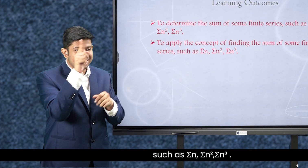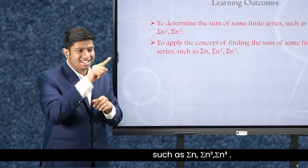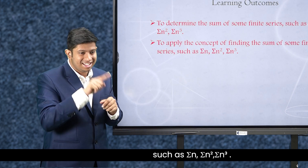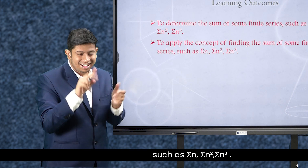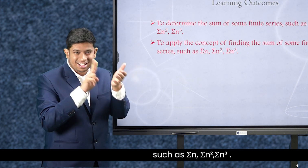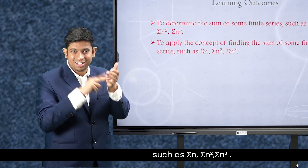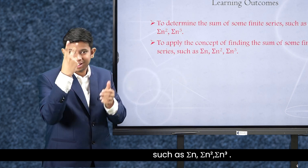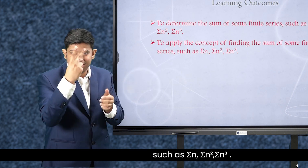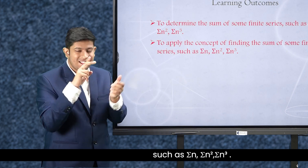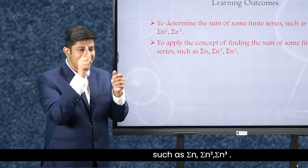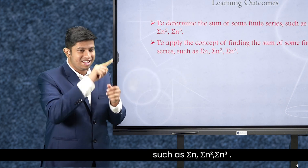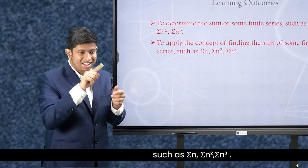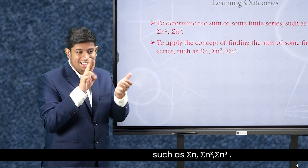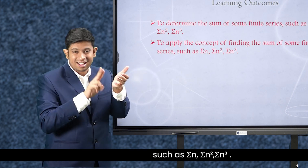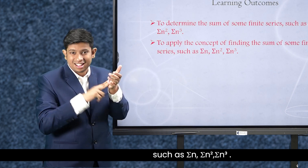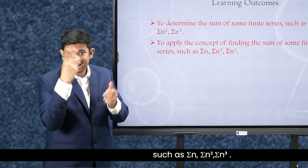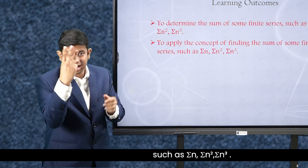square, sum of n cube.